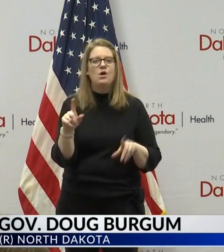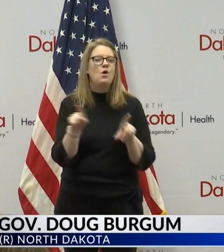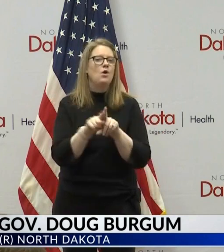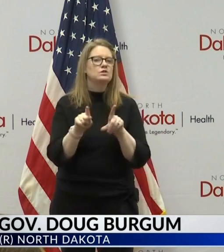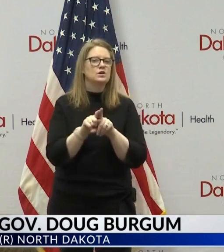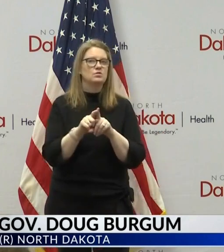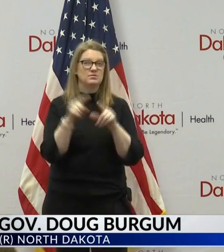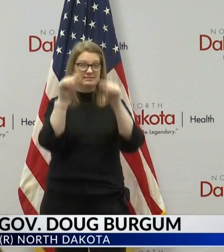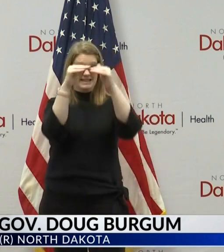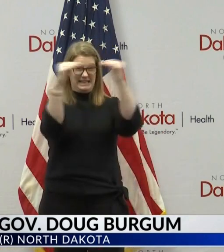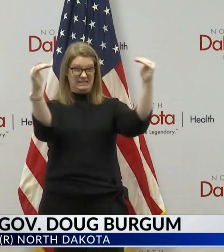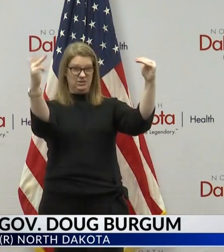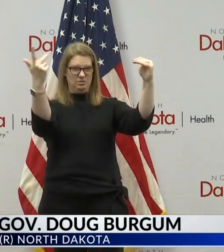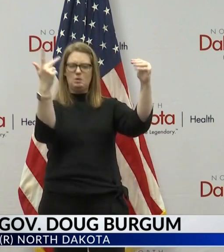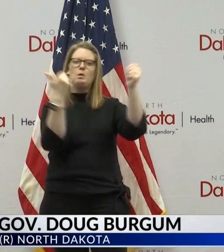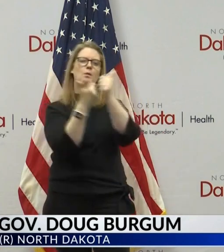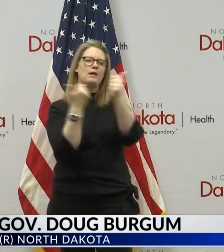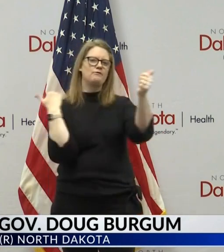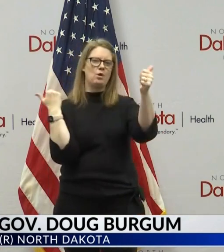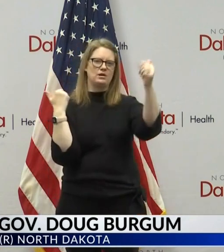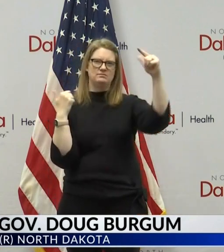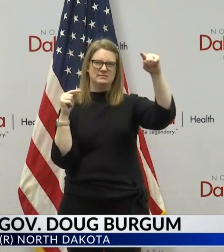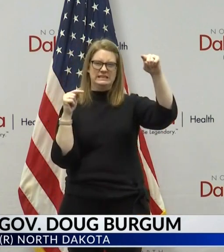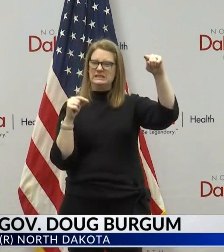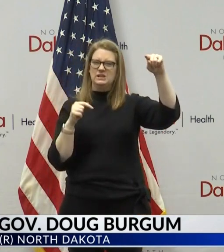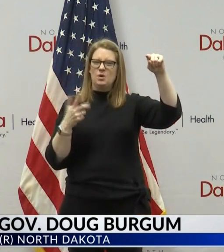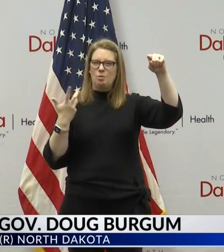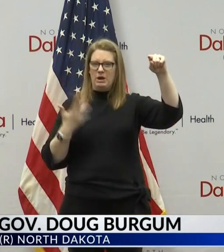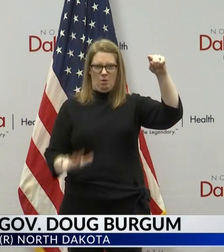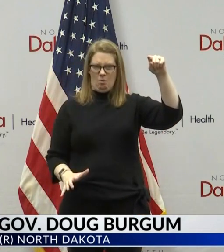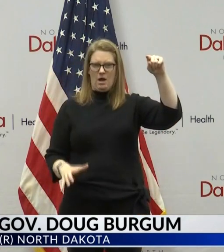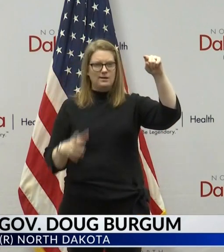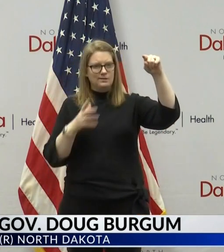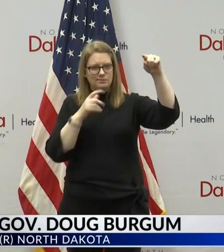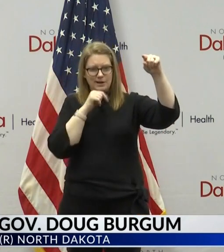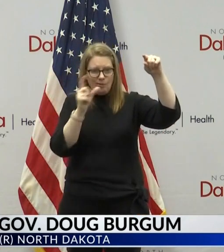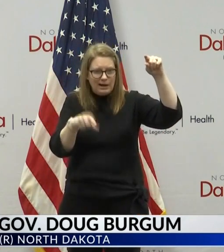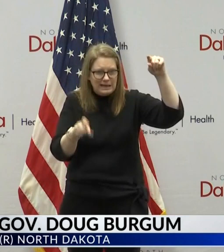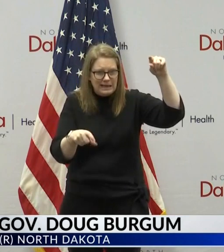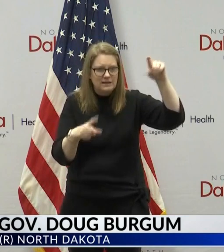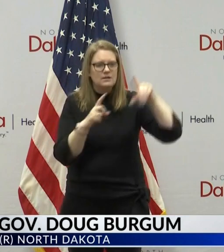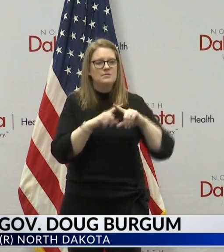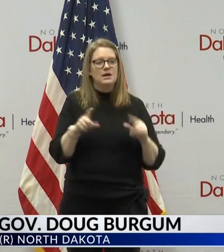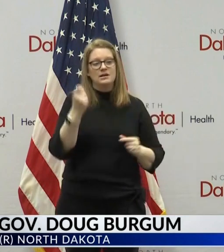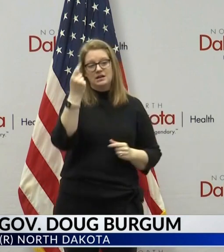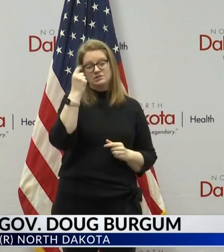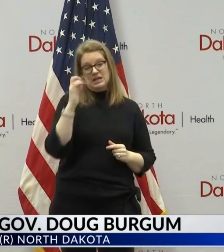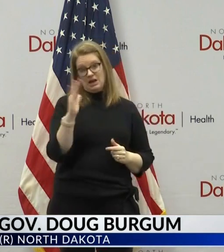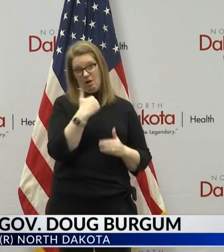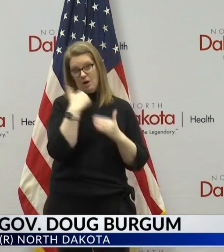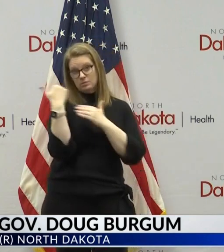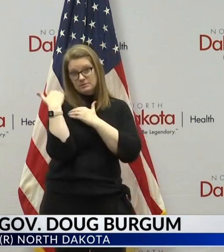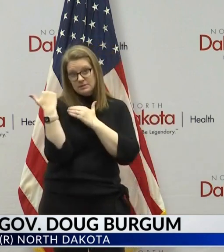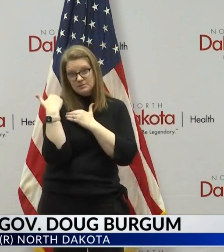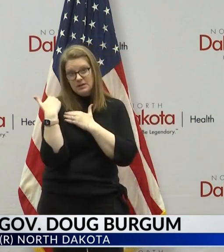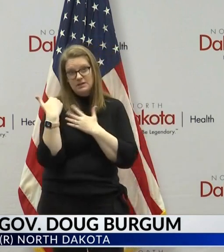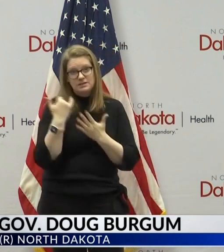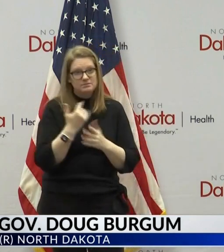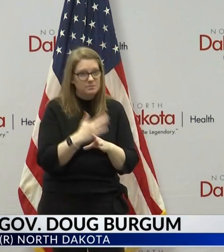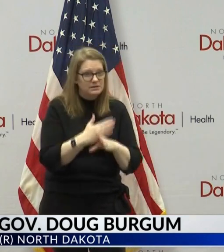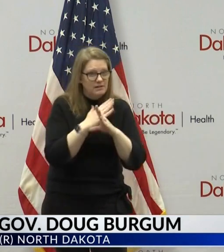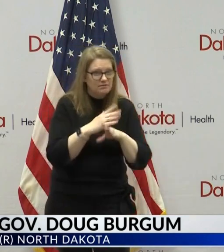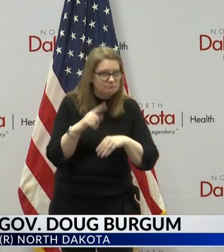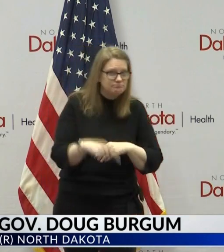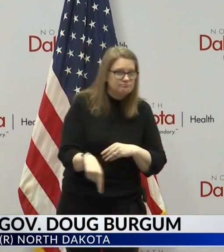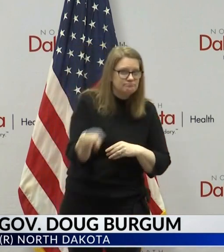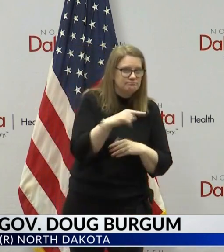the Tier 3 facilities altogether. We don't expect to need them, but it's our responsibility to protect the health and safety of citizens,